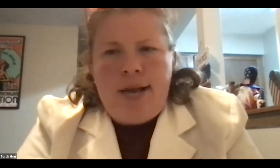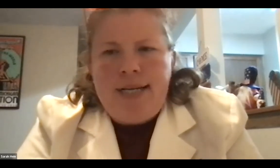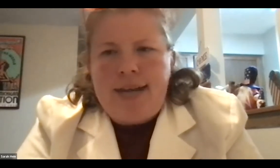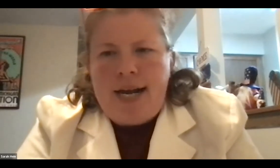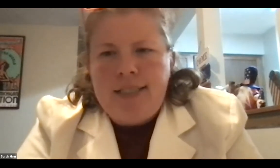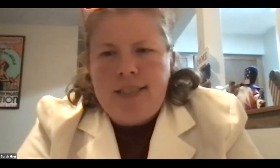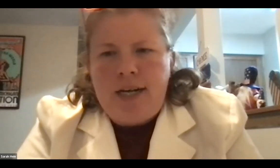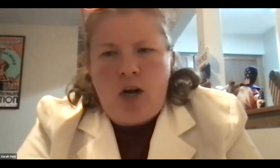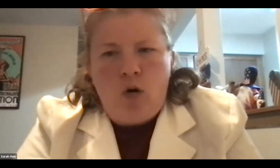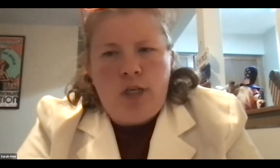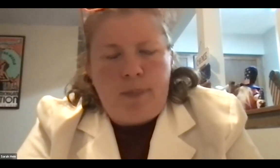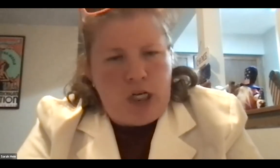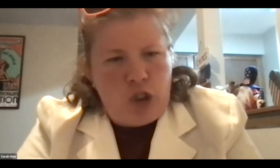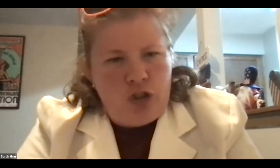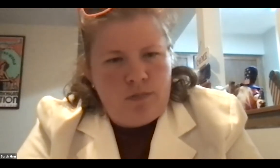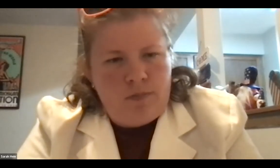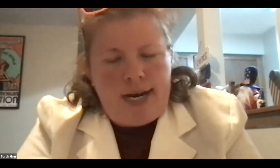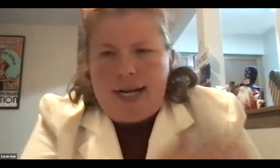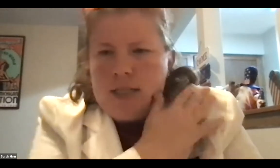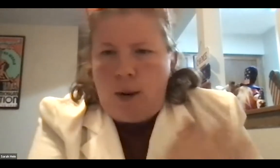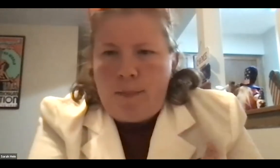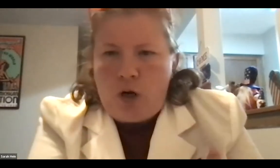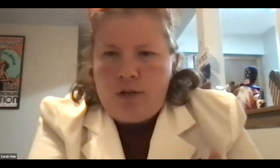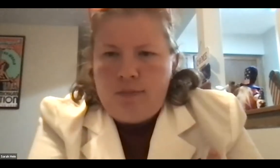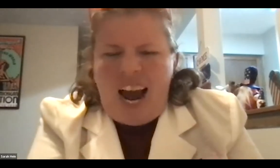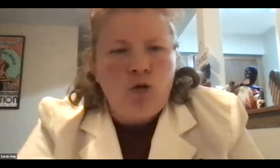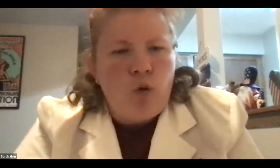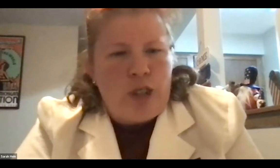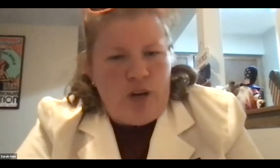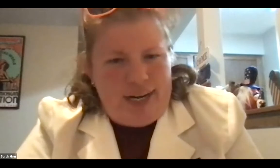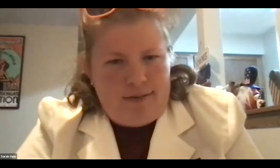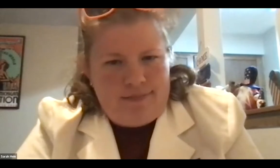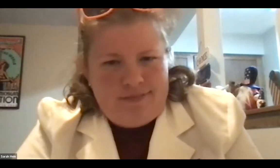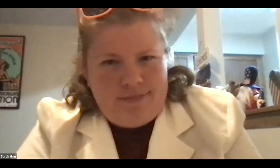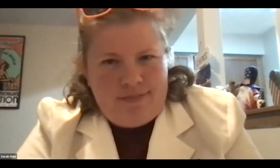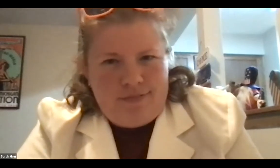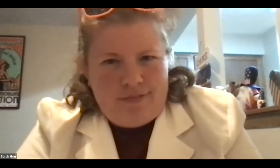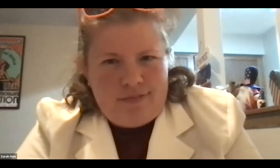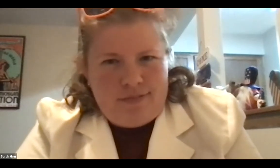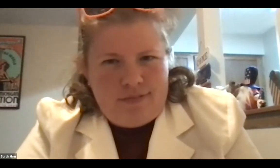When I play tennis and I go to the beach and I get a sunburn, how do I treat it?